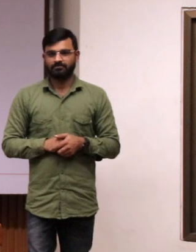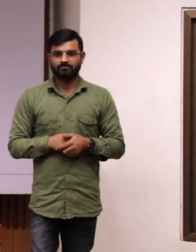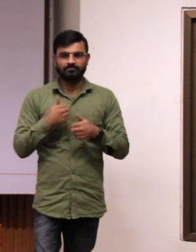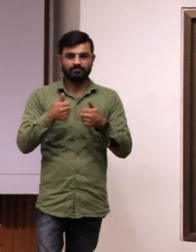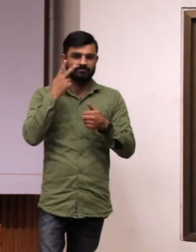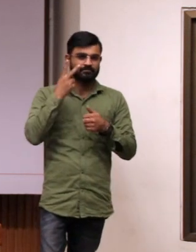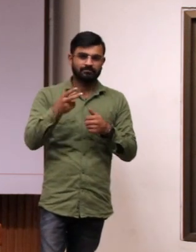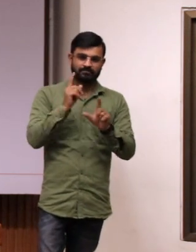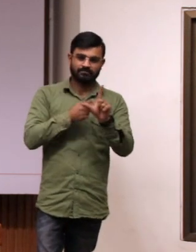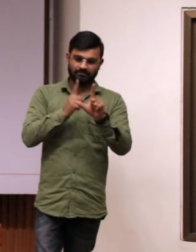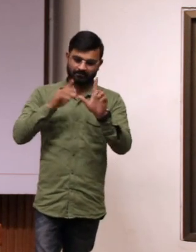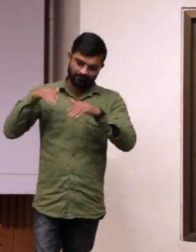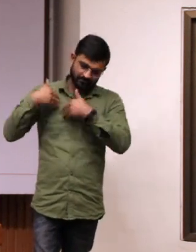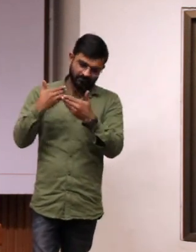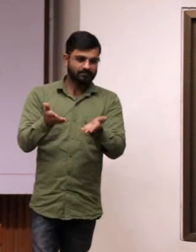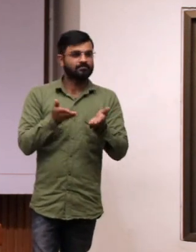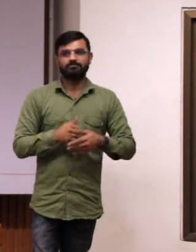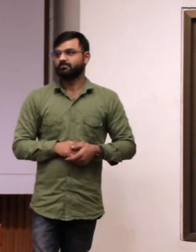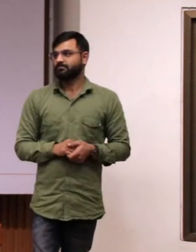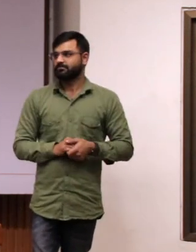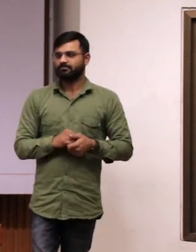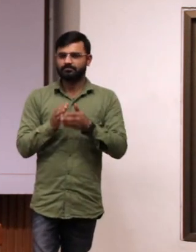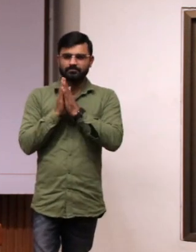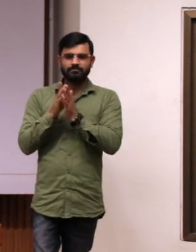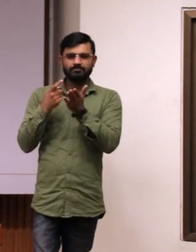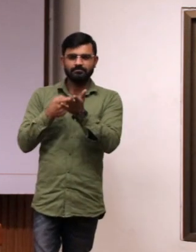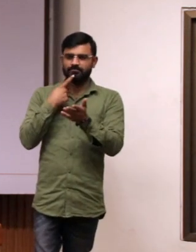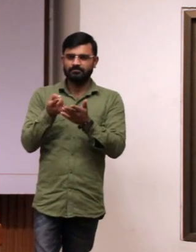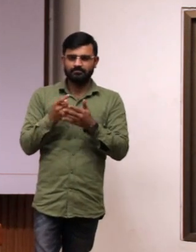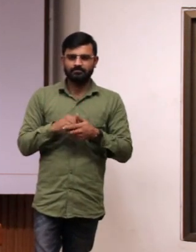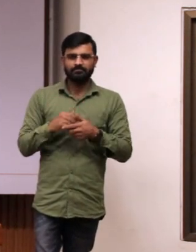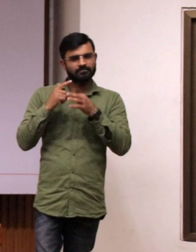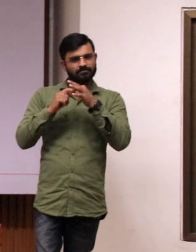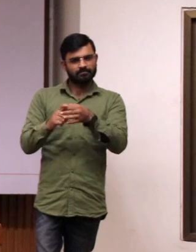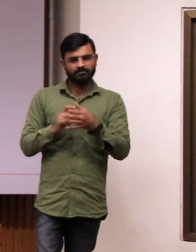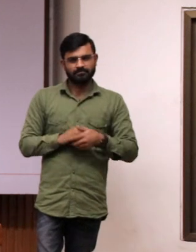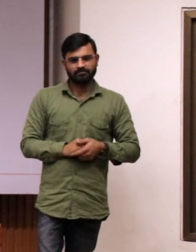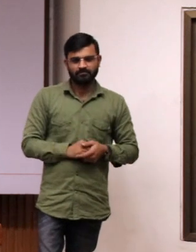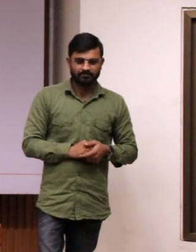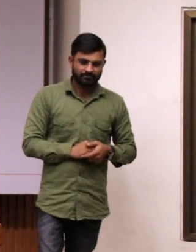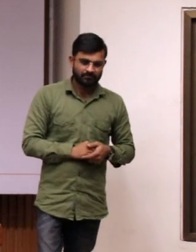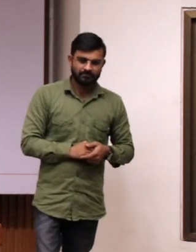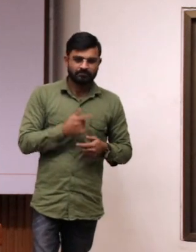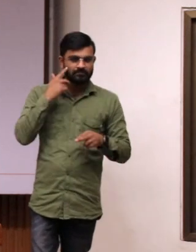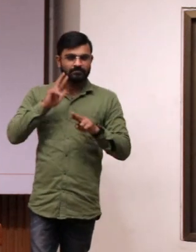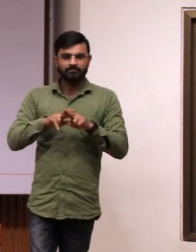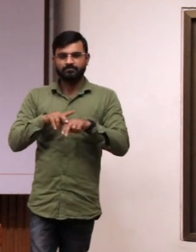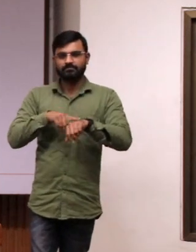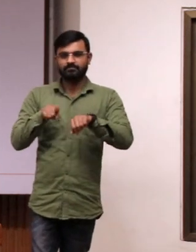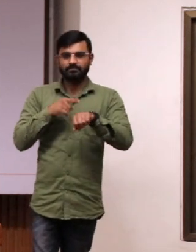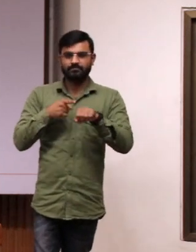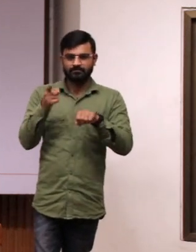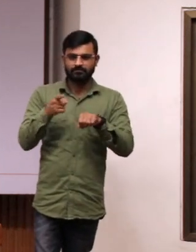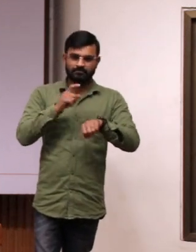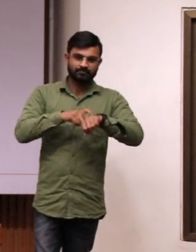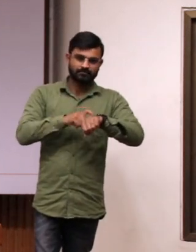great seeing you after so many years and hearing you. Just a request, more of a not a question. If you can expand on your